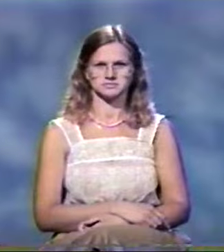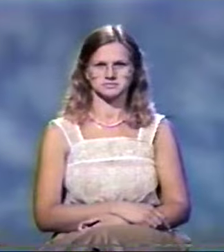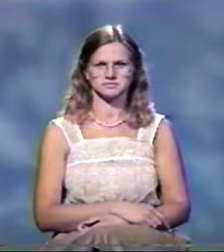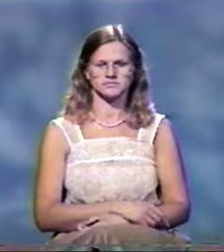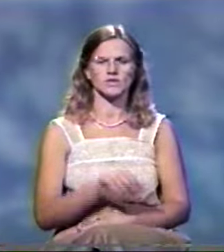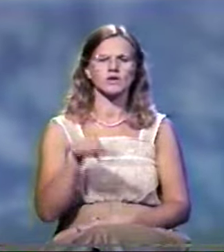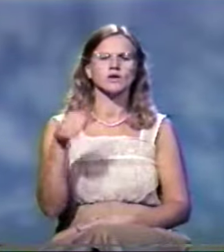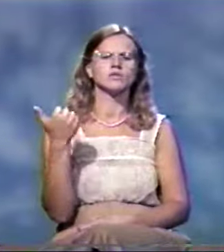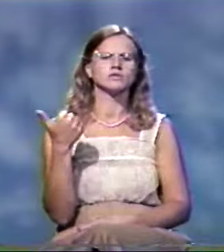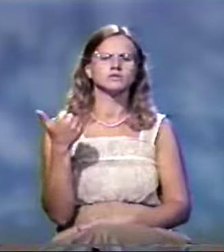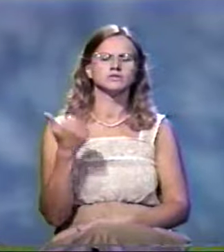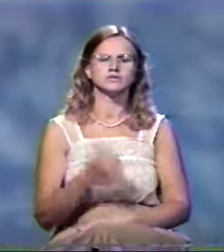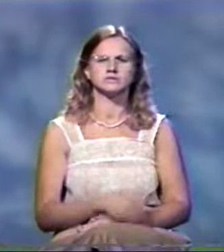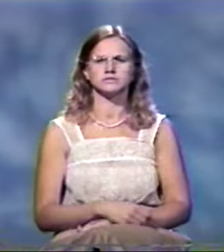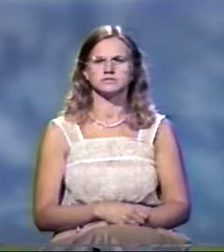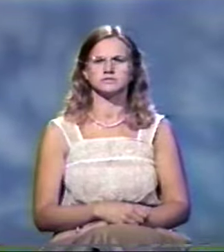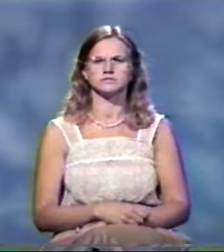Other, other.